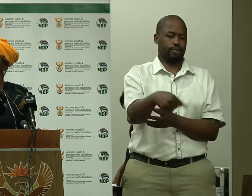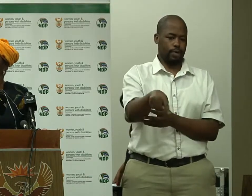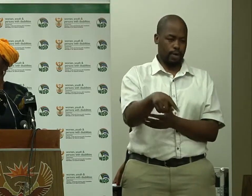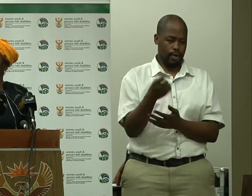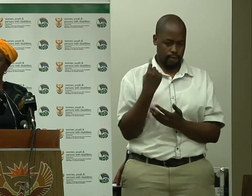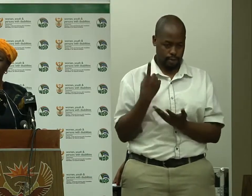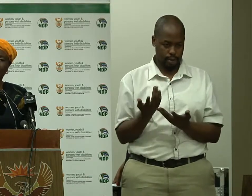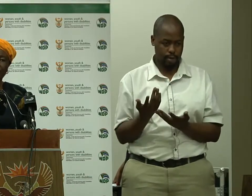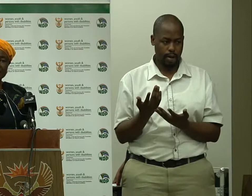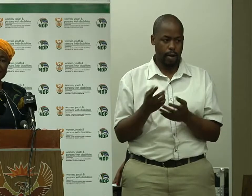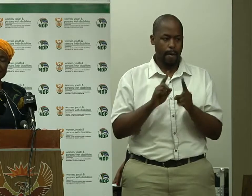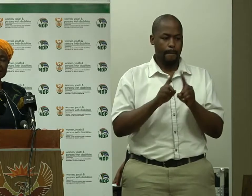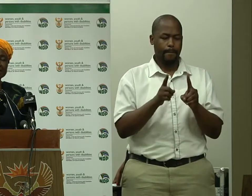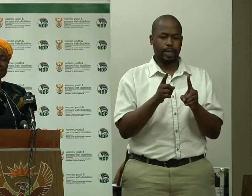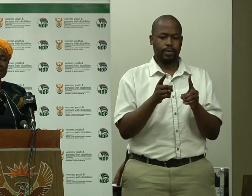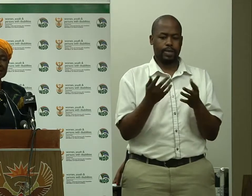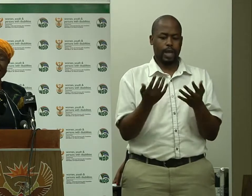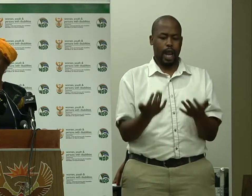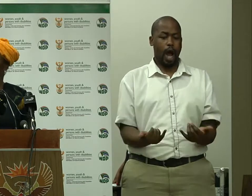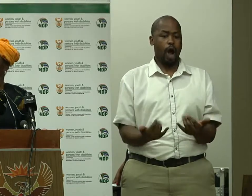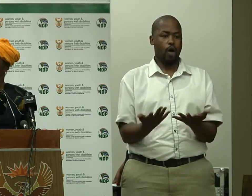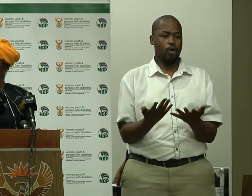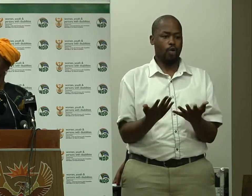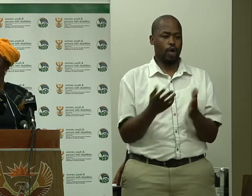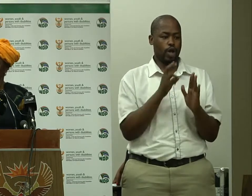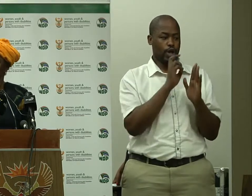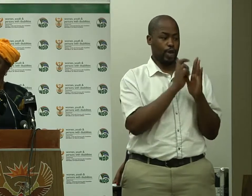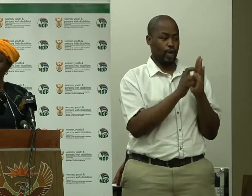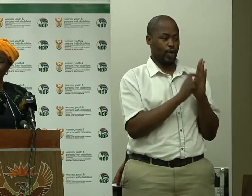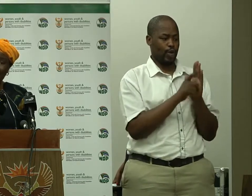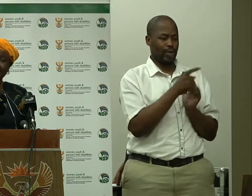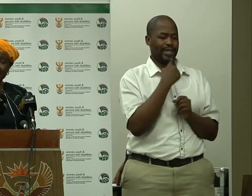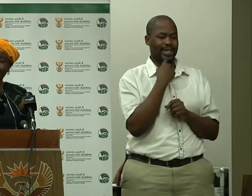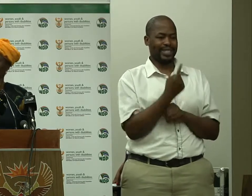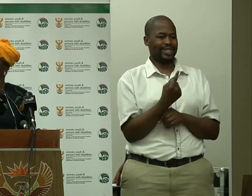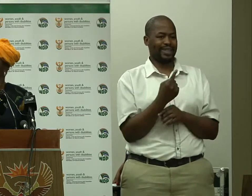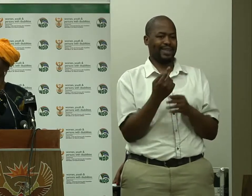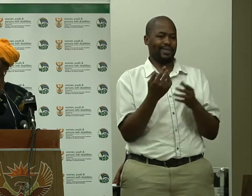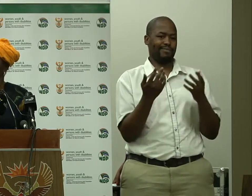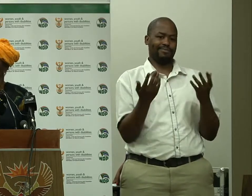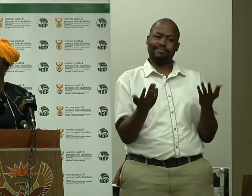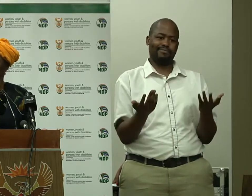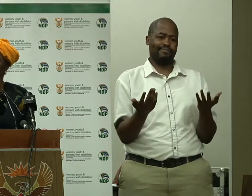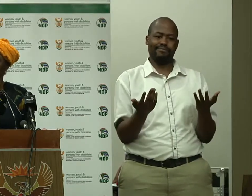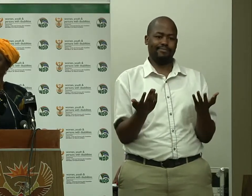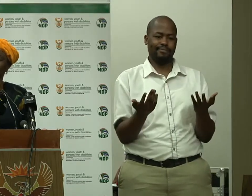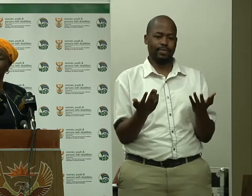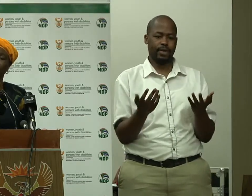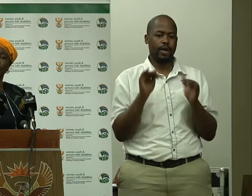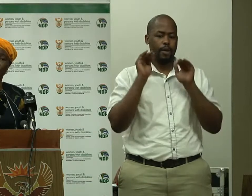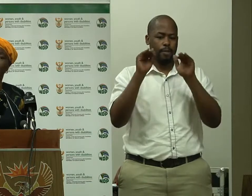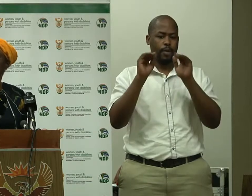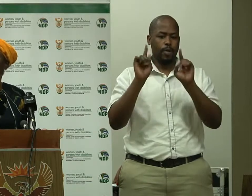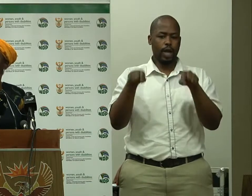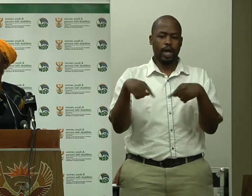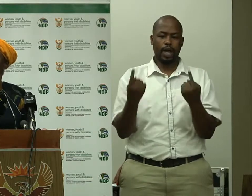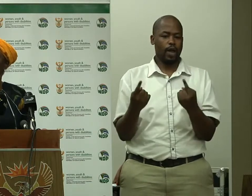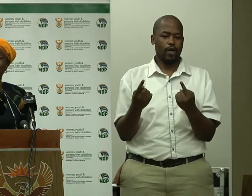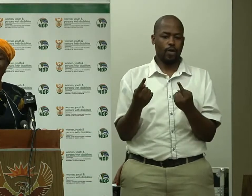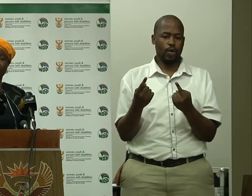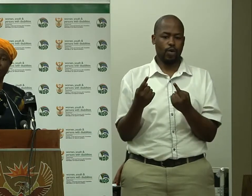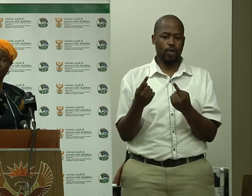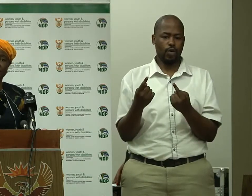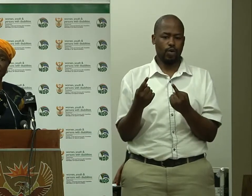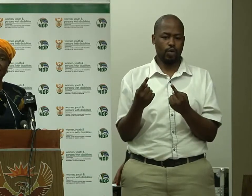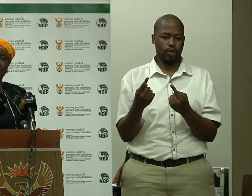around. But all of a sudden, the regulation, COVID-19 regulation said people cannot walk